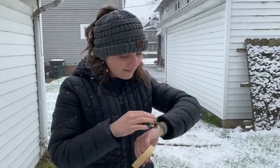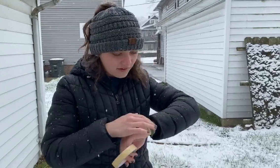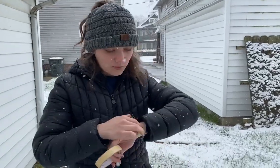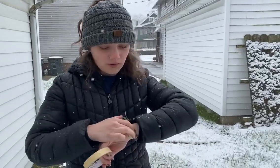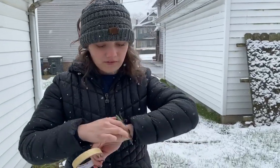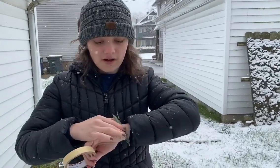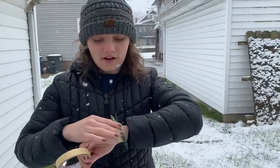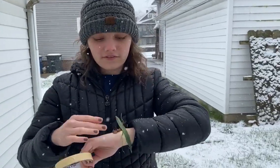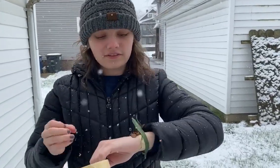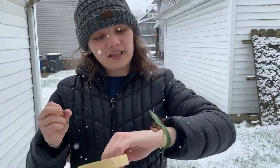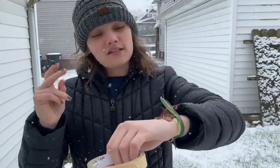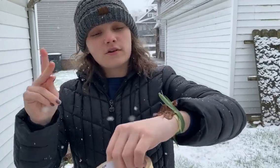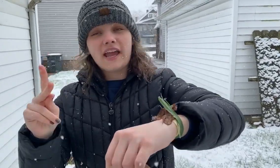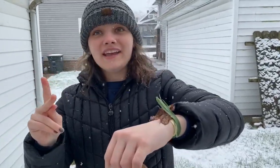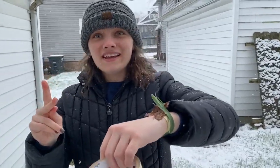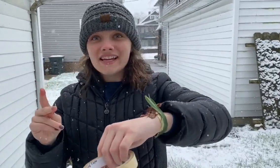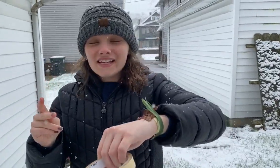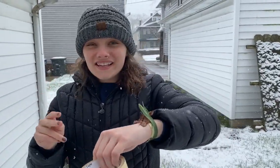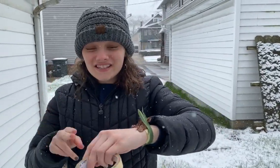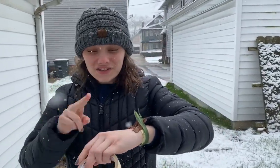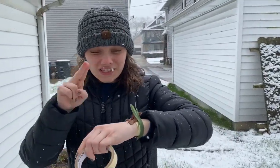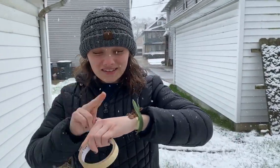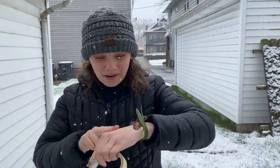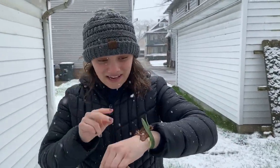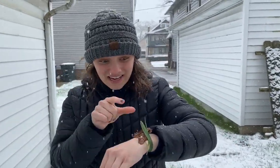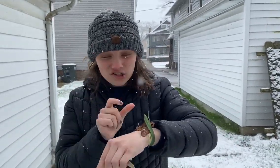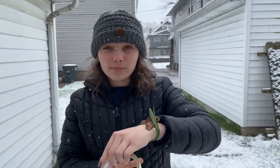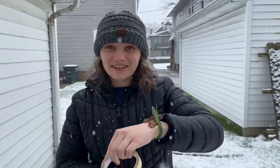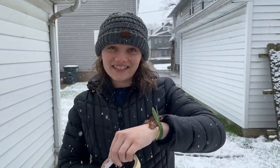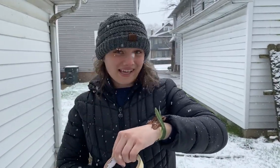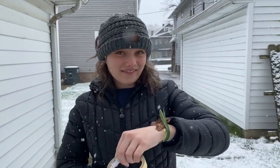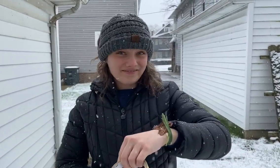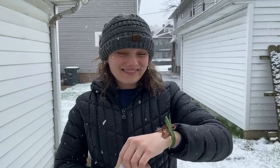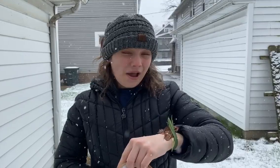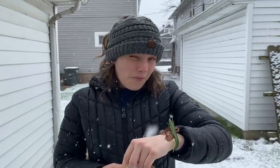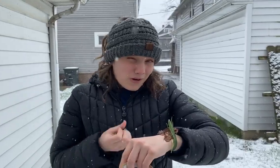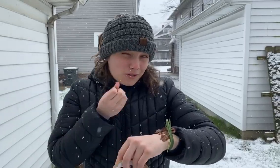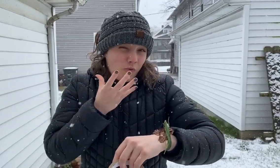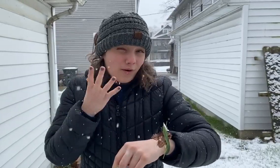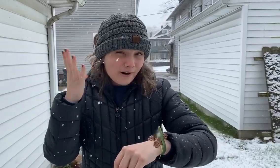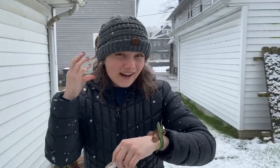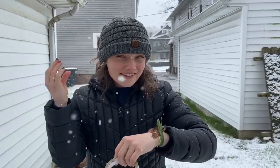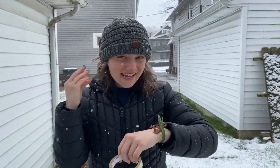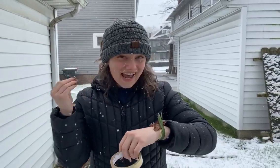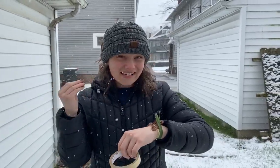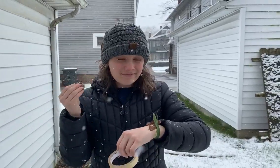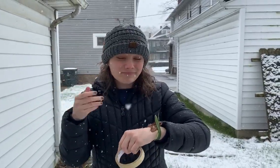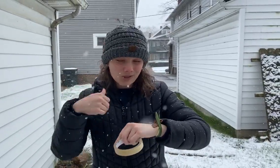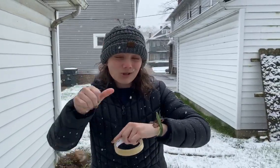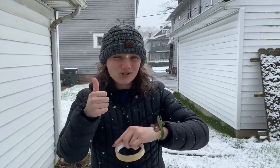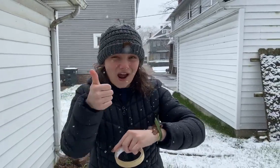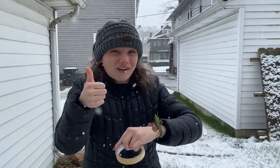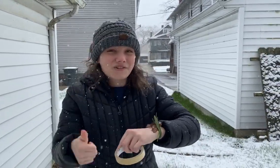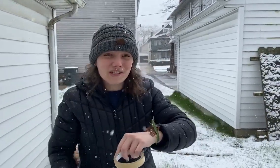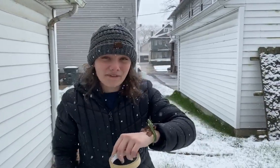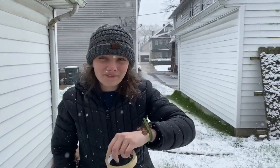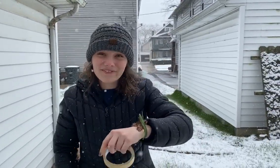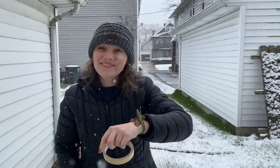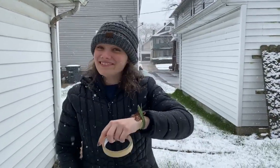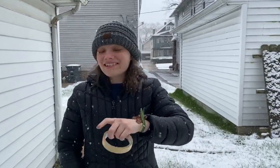Oh, one fell off. That's okay. So this is my nature bracelet. When it's warmer outside, you can try it yourself. Okay,